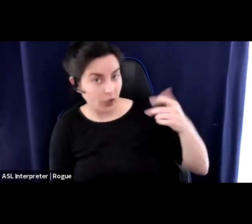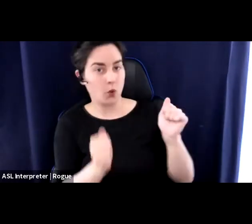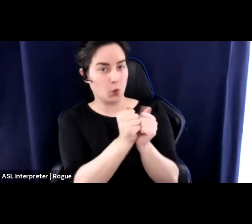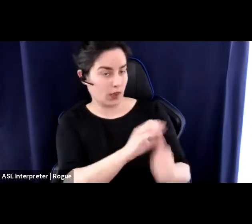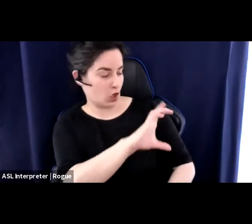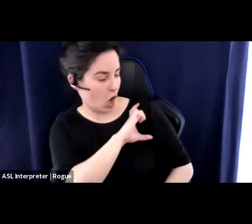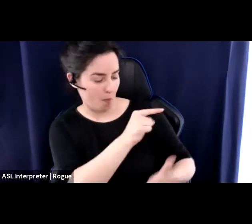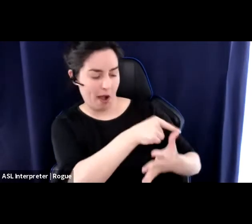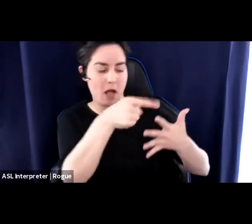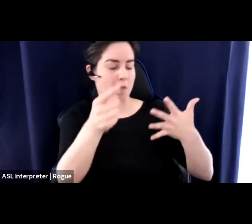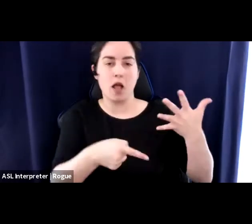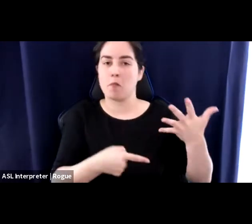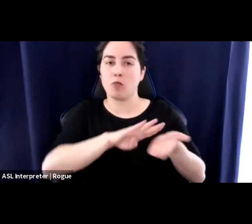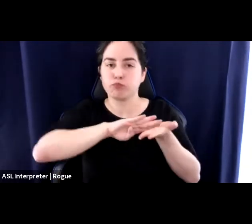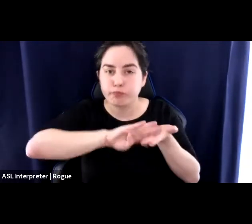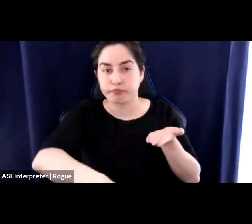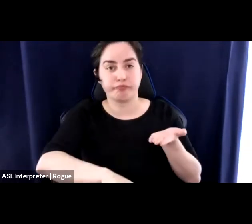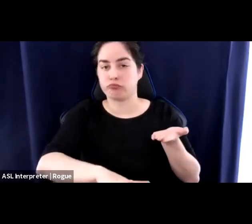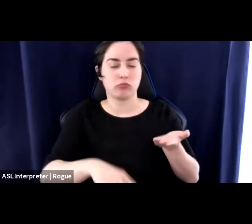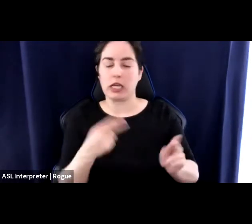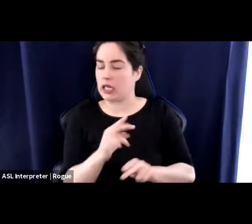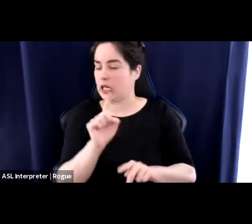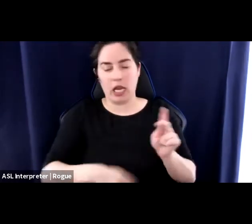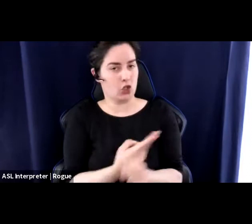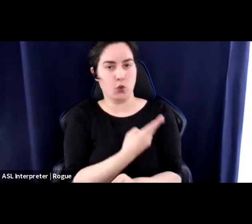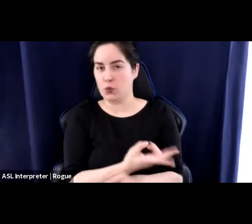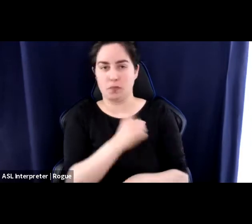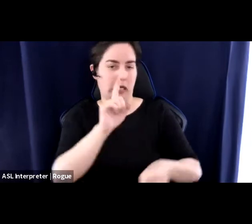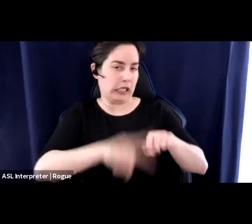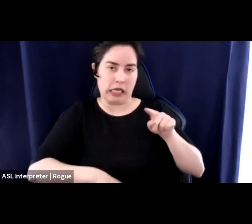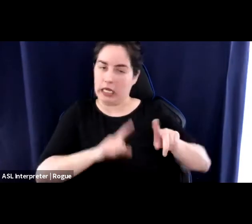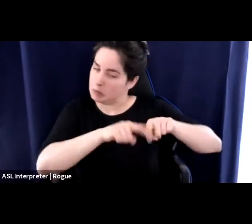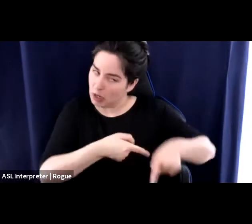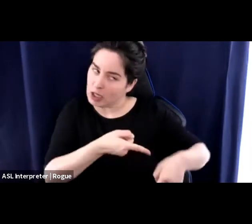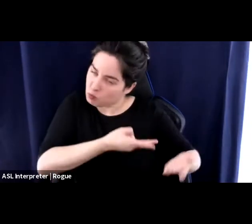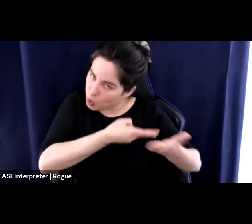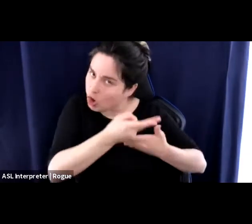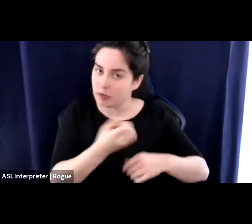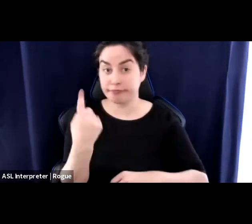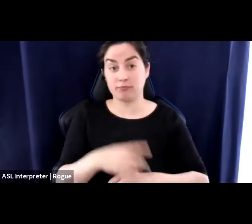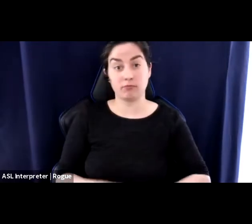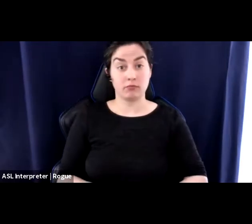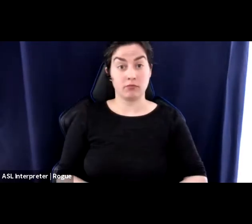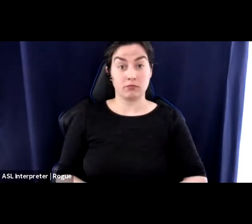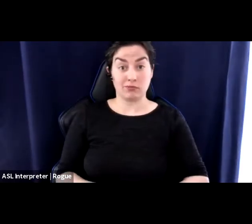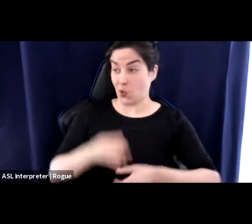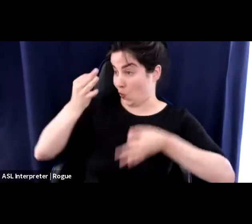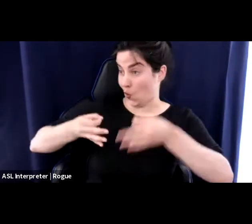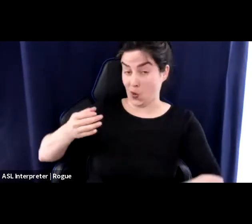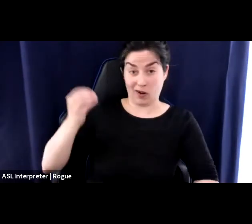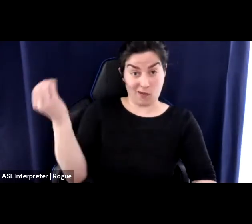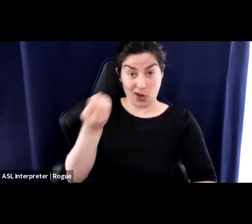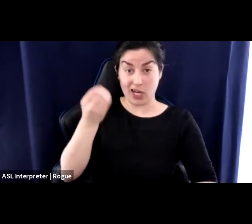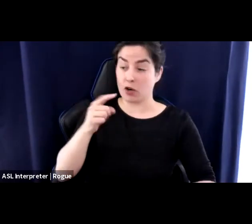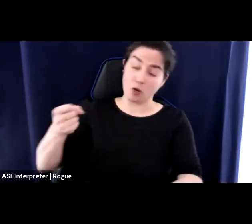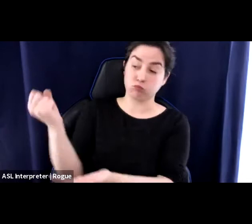unreliable. And then DAI was acquitted, and the Court of Appeal of Ontario affirms the acquittal, and then this case goes up